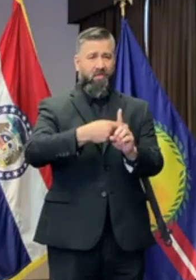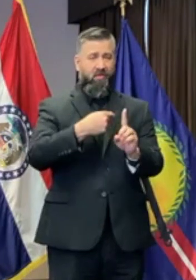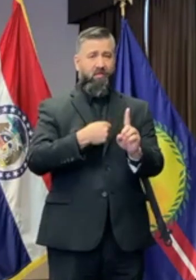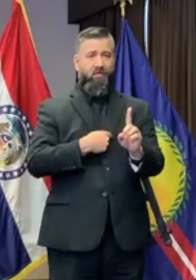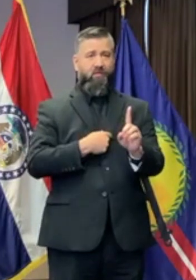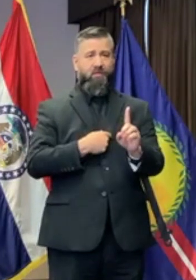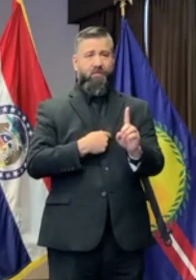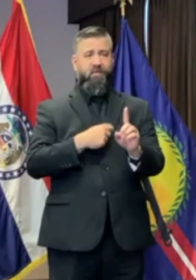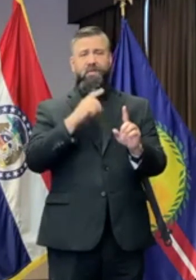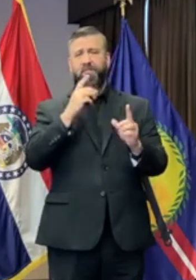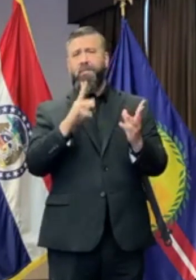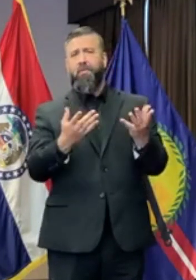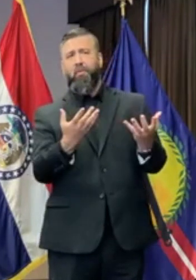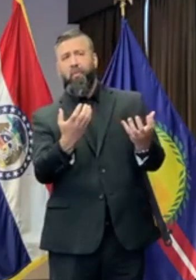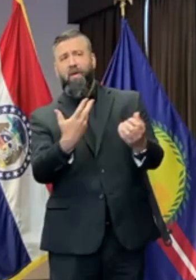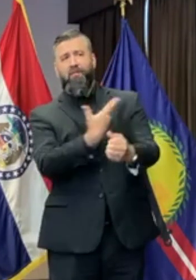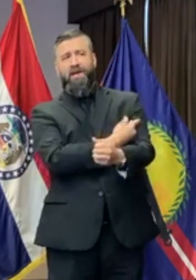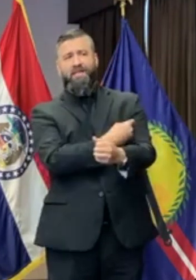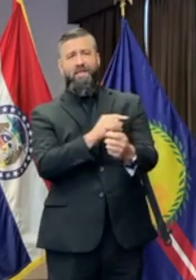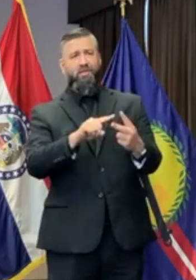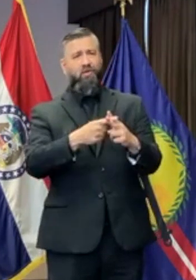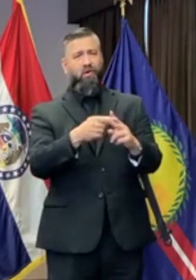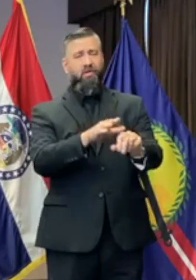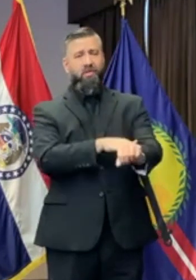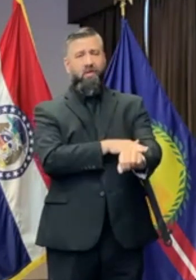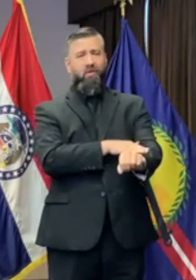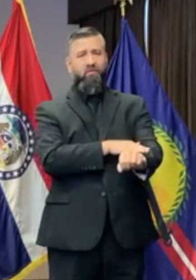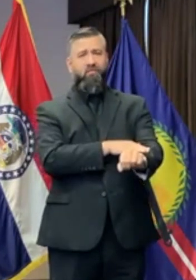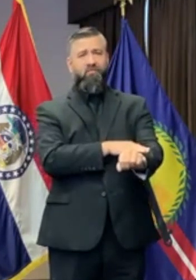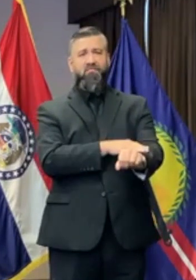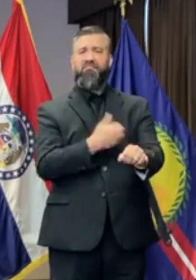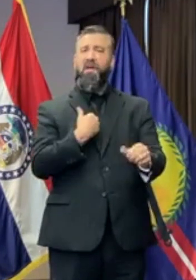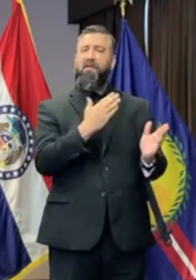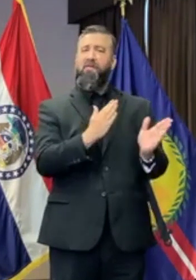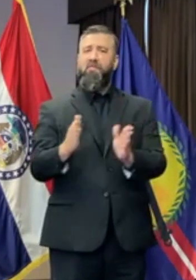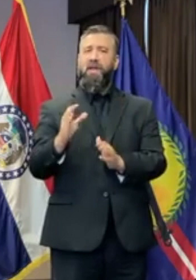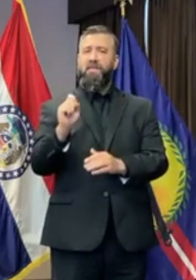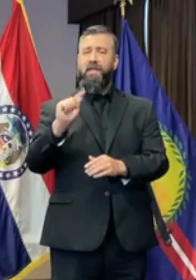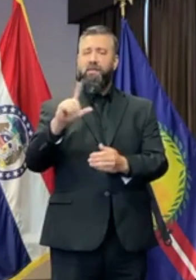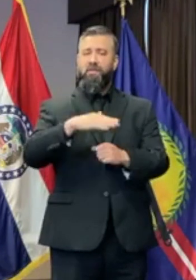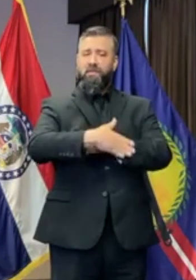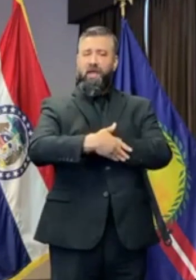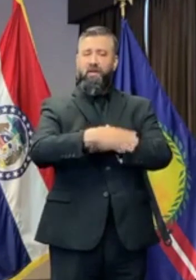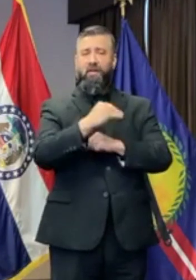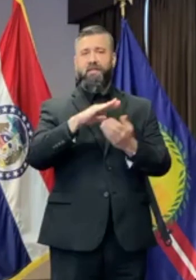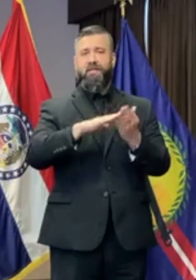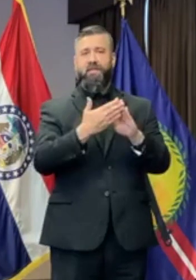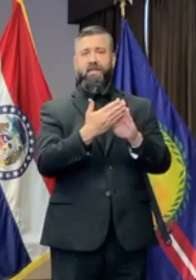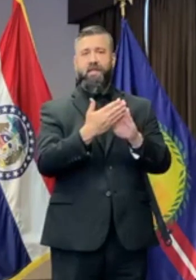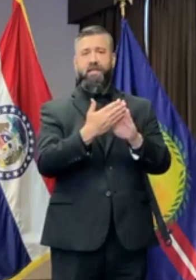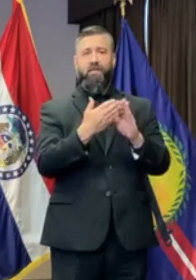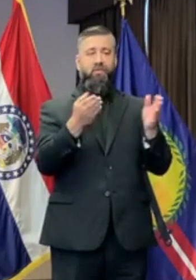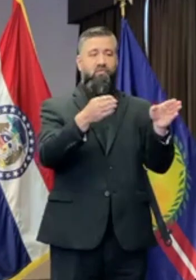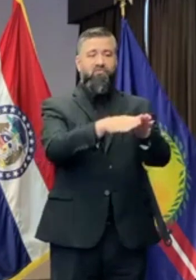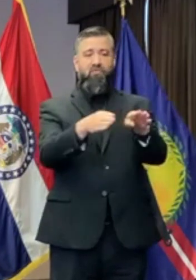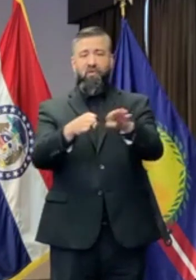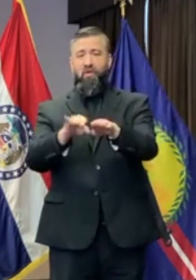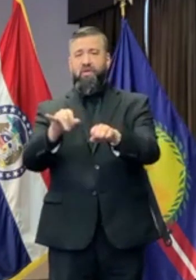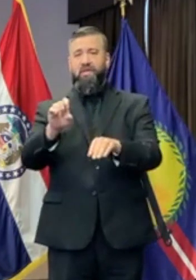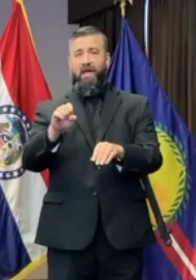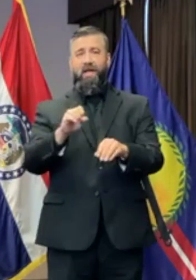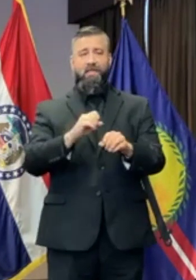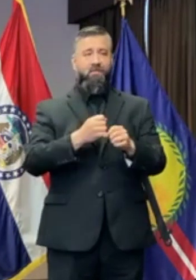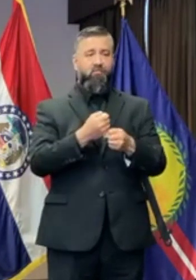begins to slow, are there plans in St. Louis County and City to close any vaccination sites and get doses out to the community in a different